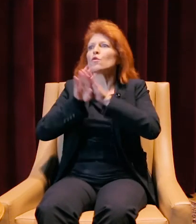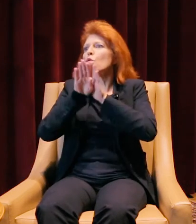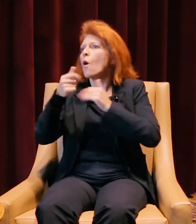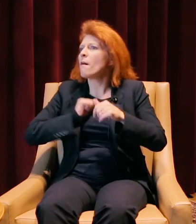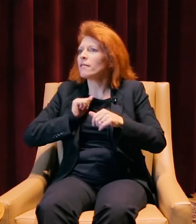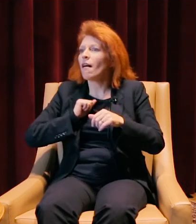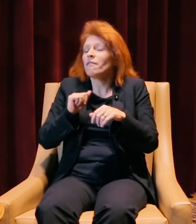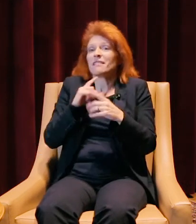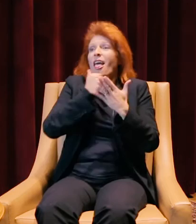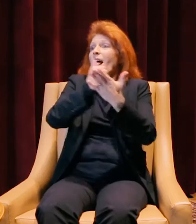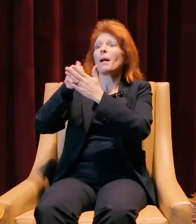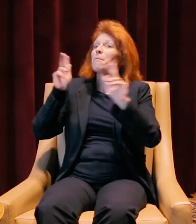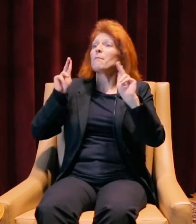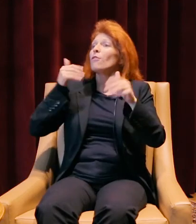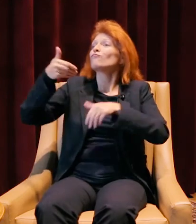people where I can.